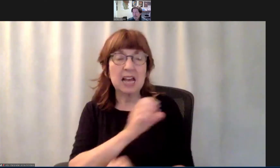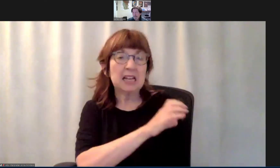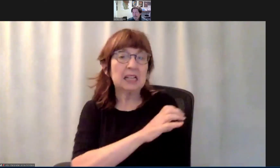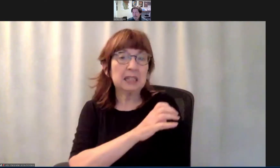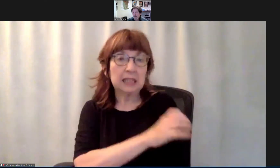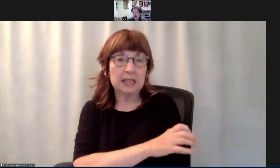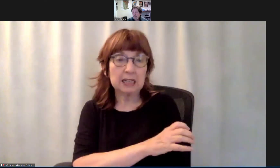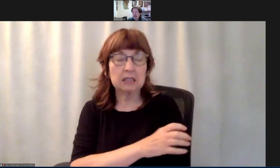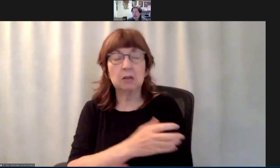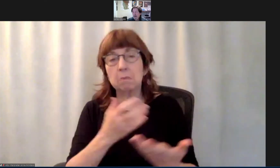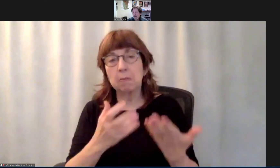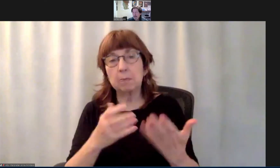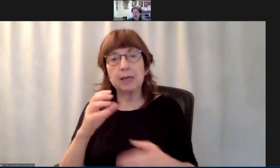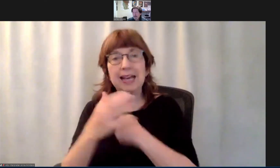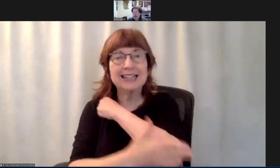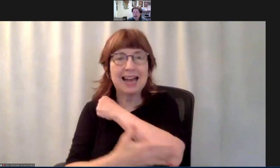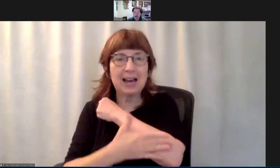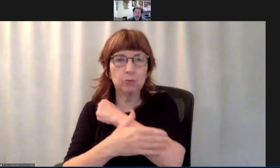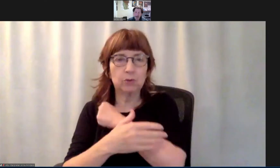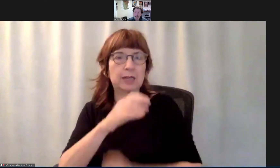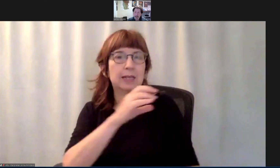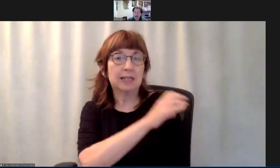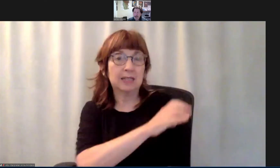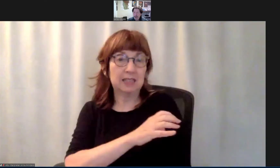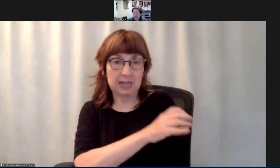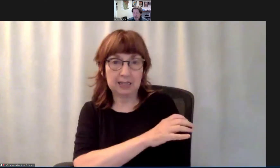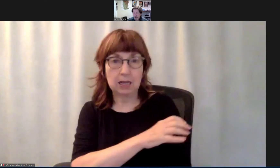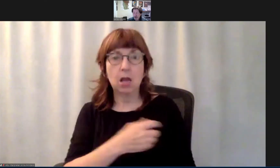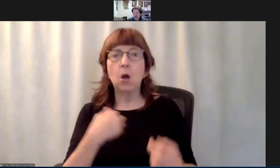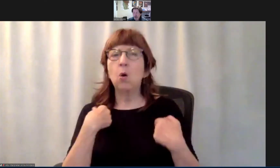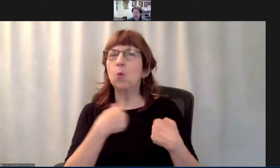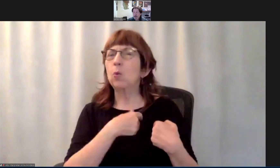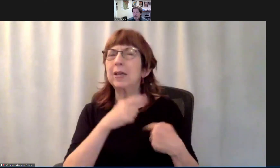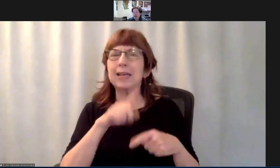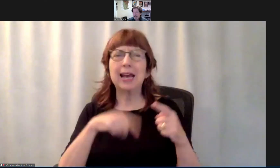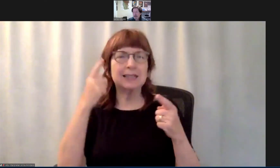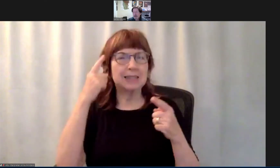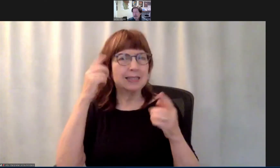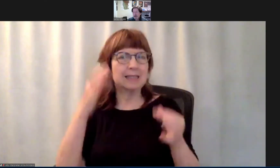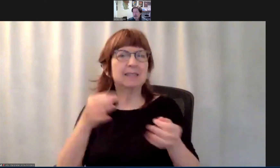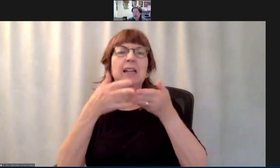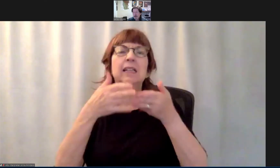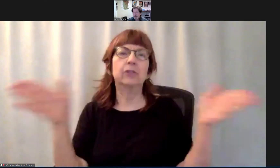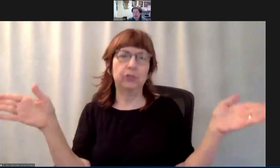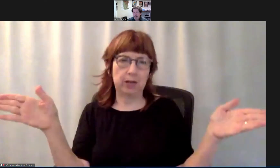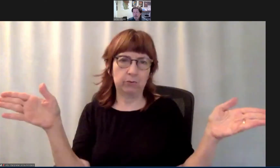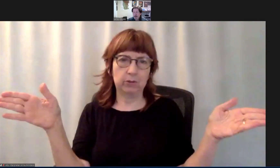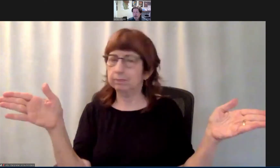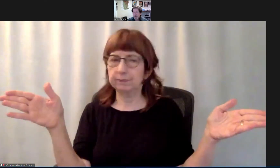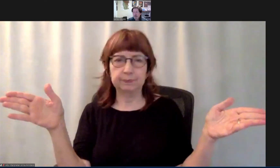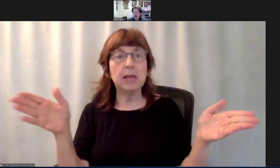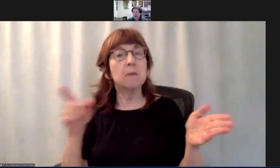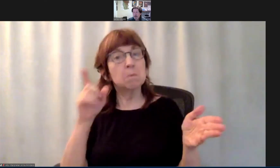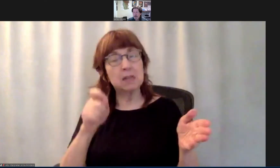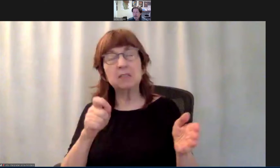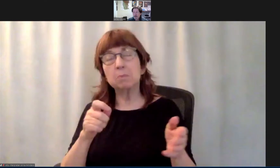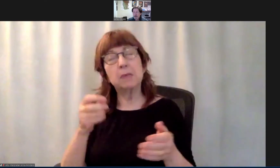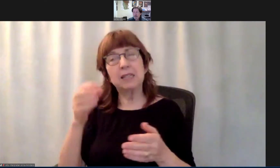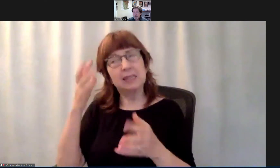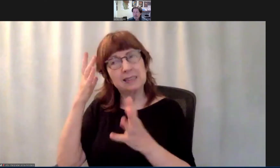clinic. We can't make that decision in a general sort of way. It's really a decision that should be made by your